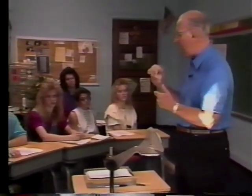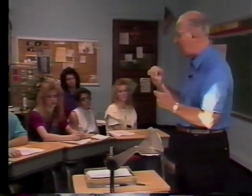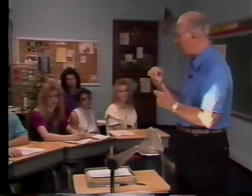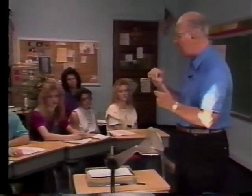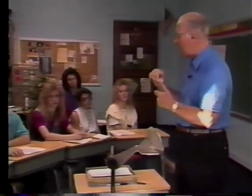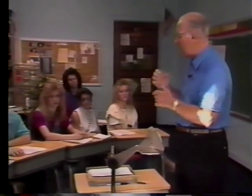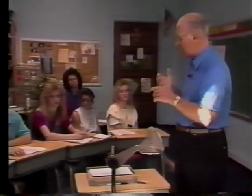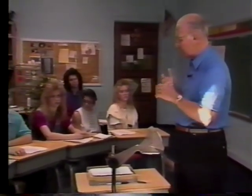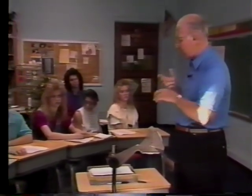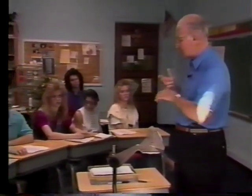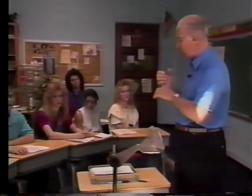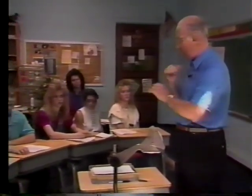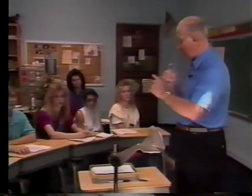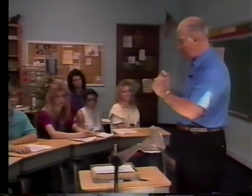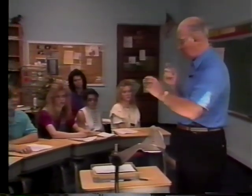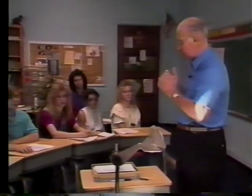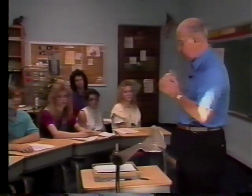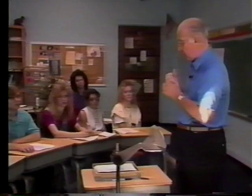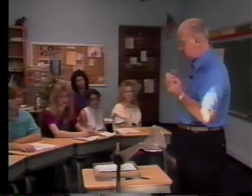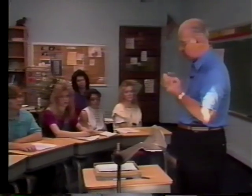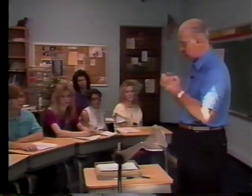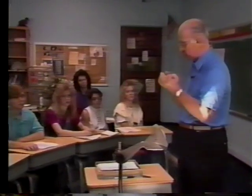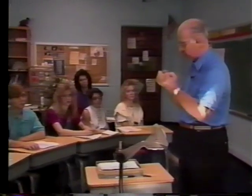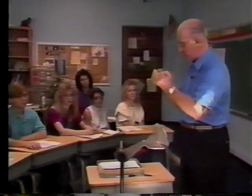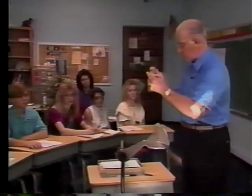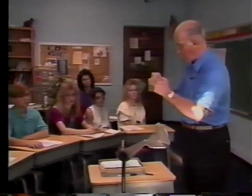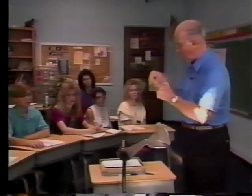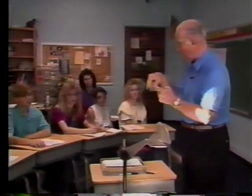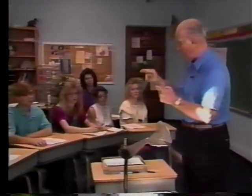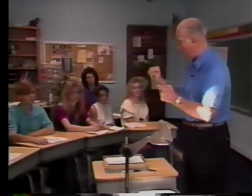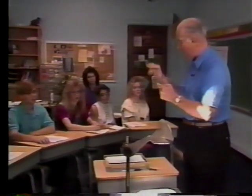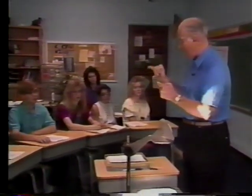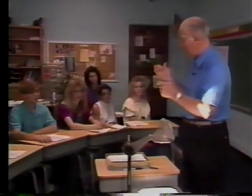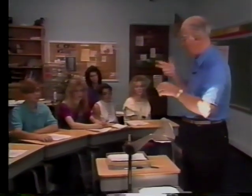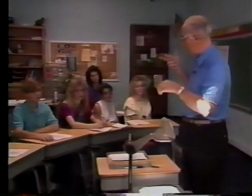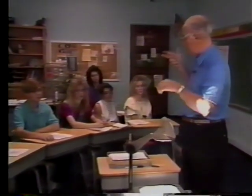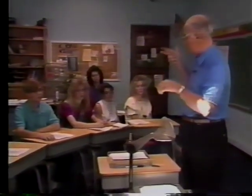lime, the truck goes to a quarry.